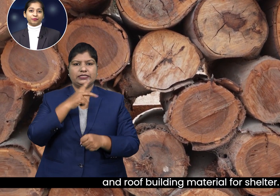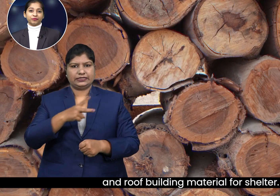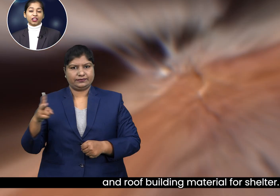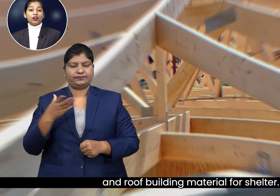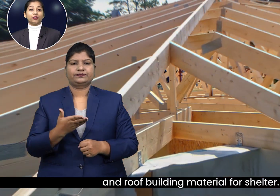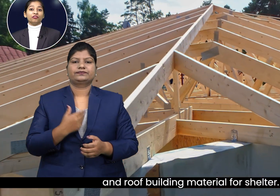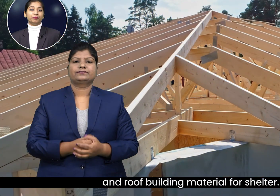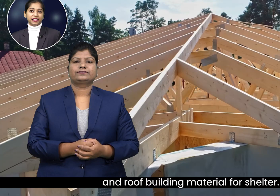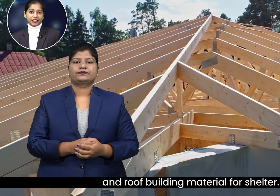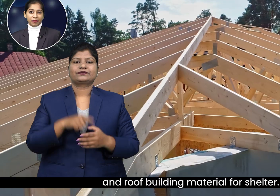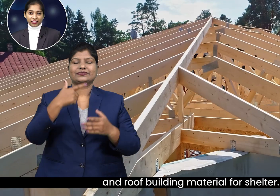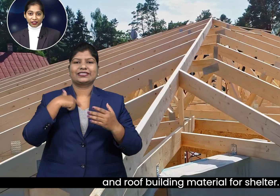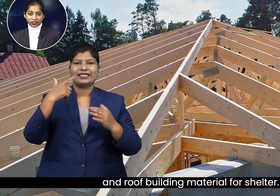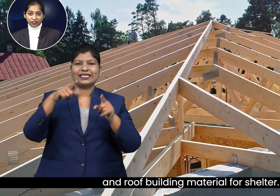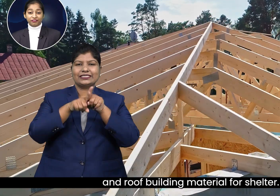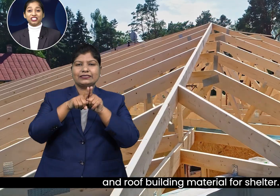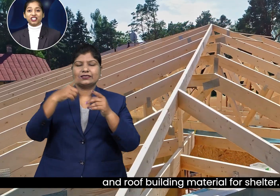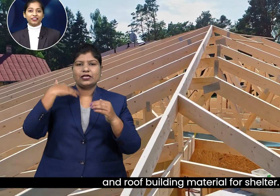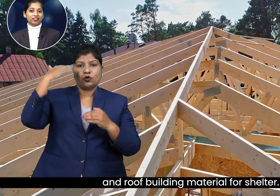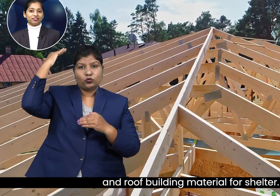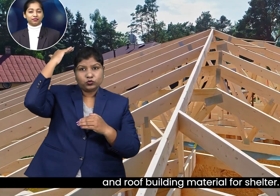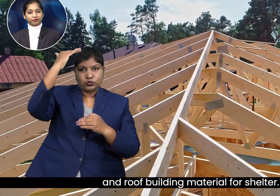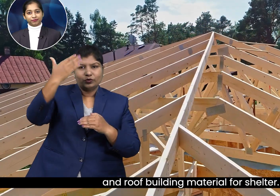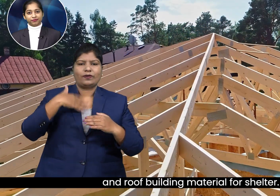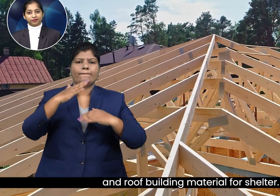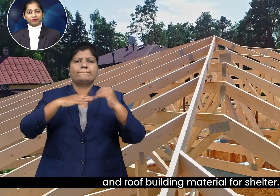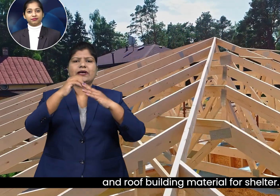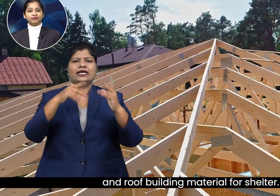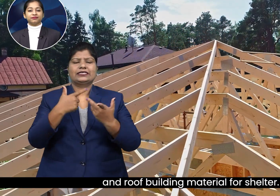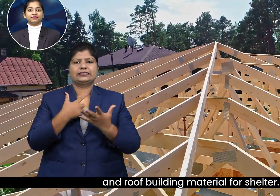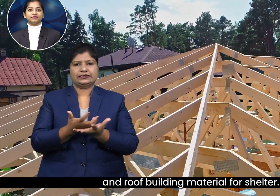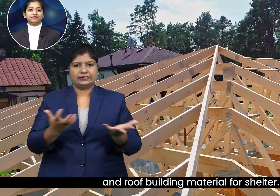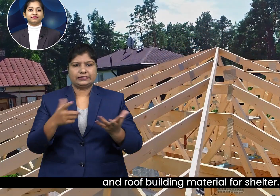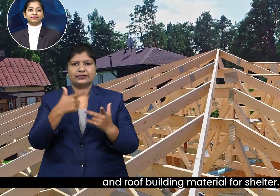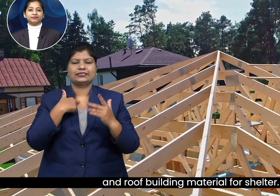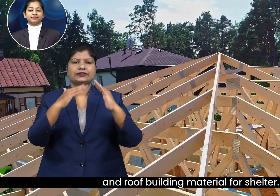and roof building material for shelter.